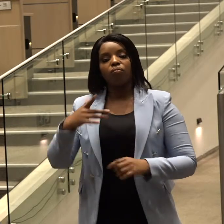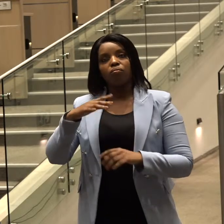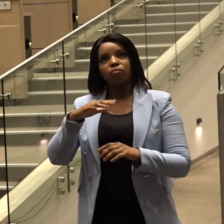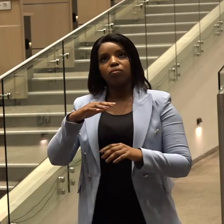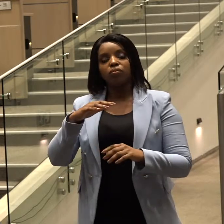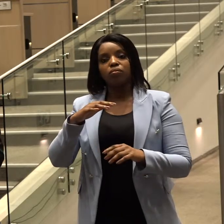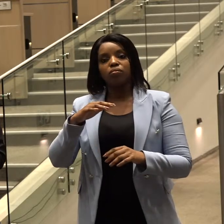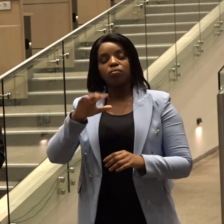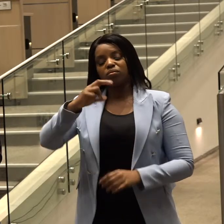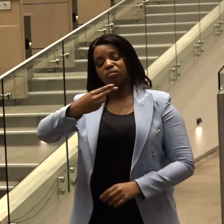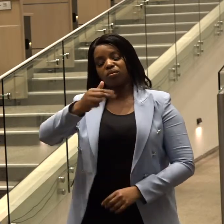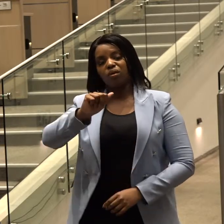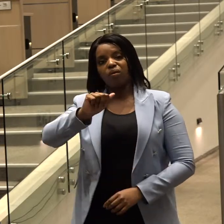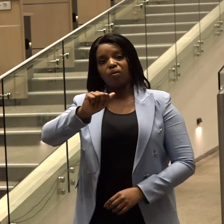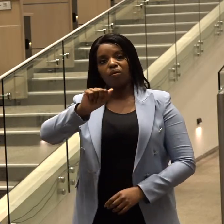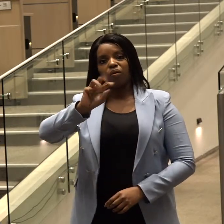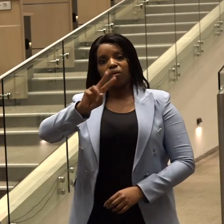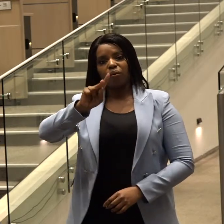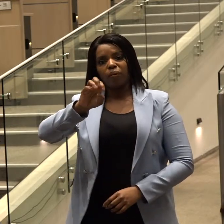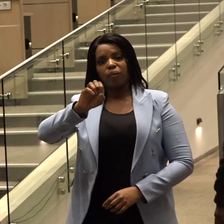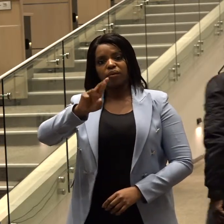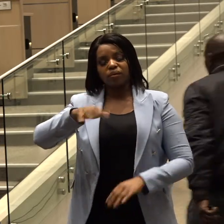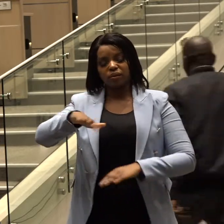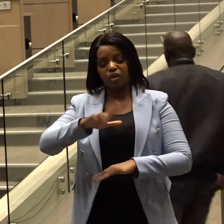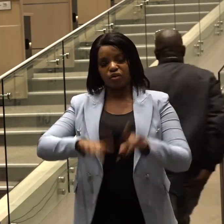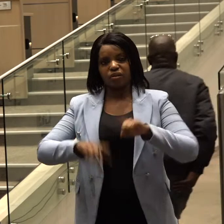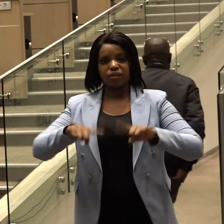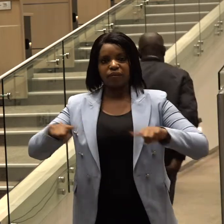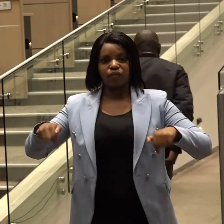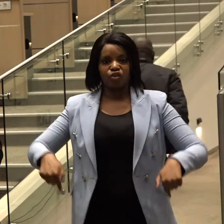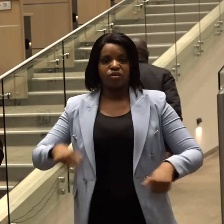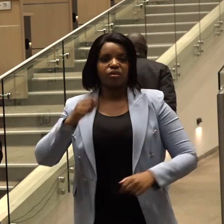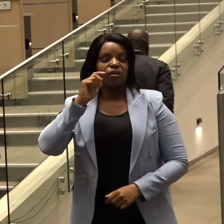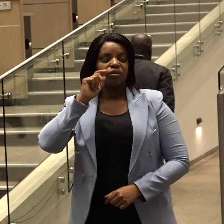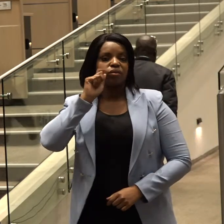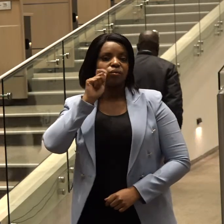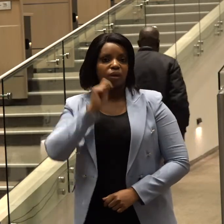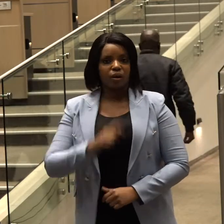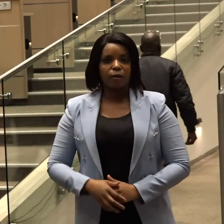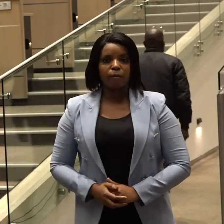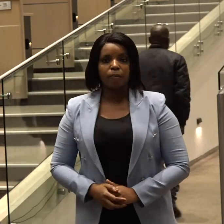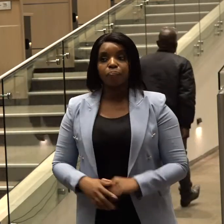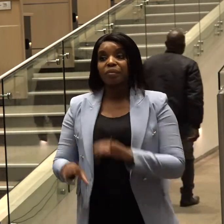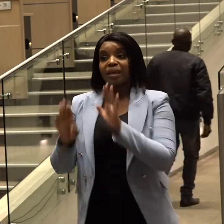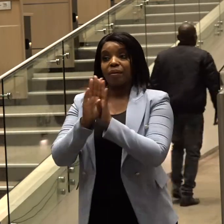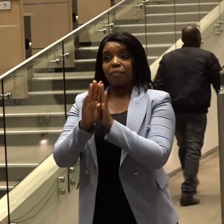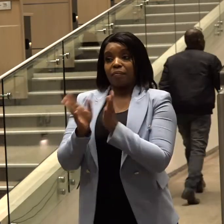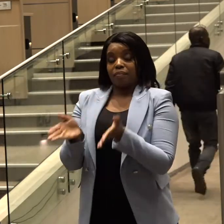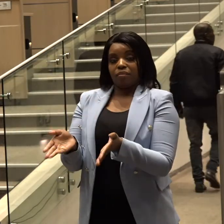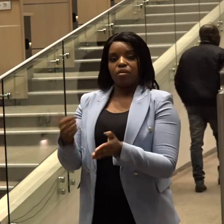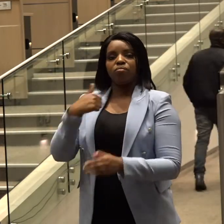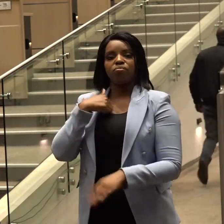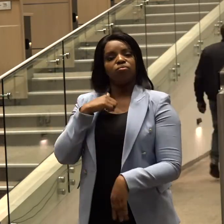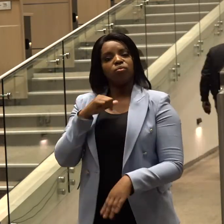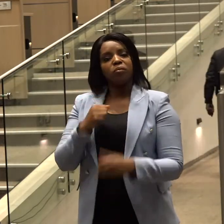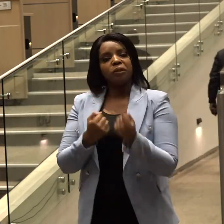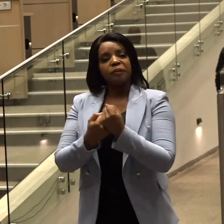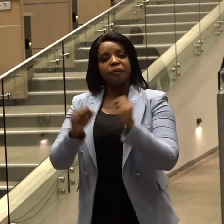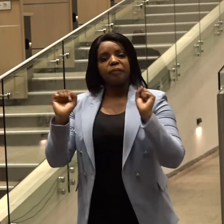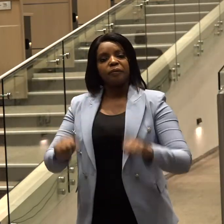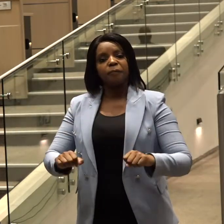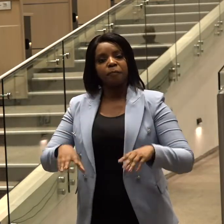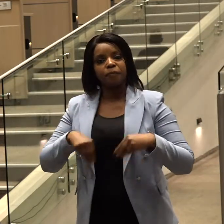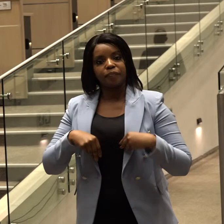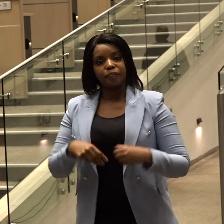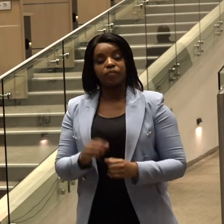of tshwanee I support the bill and I thank you for your presence here as a portfolio